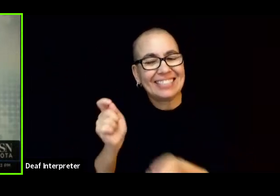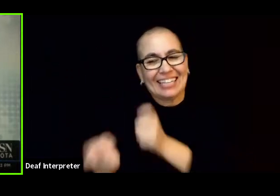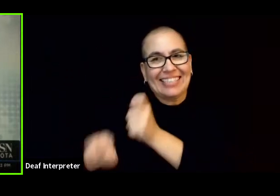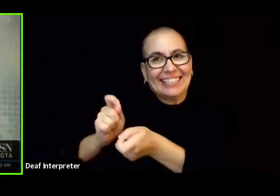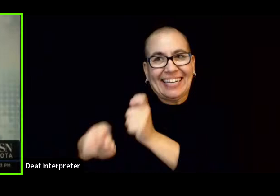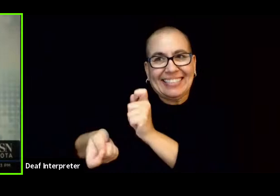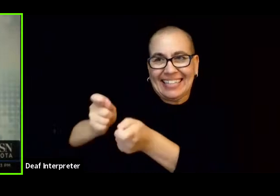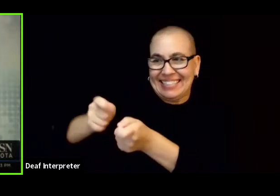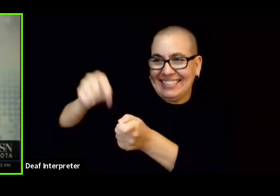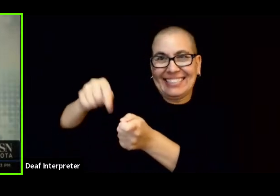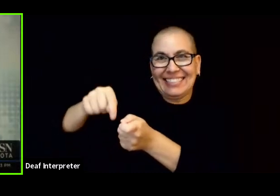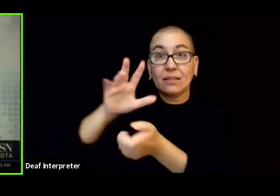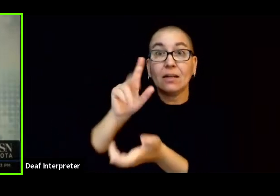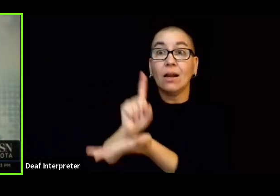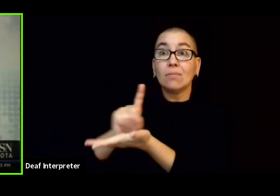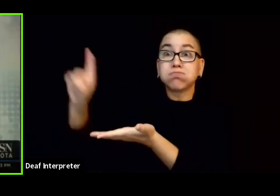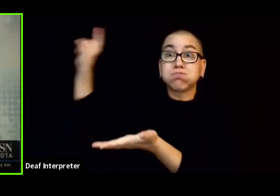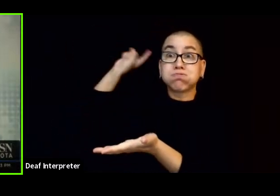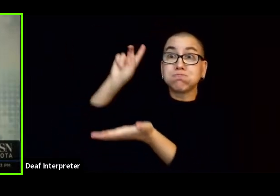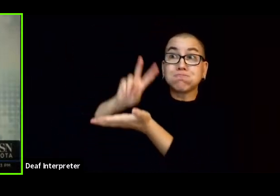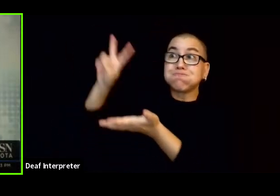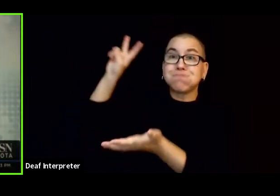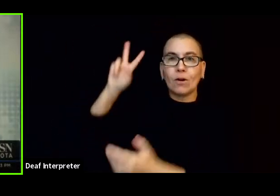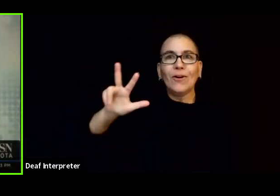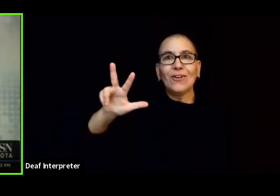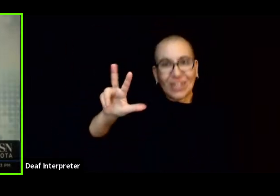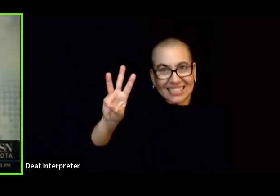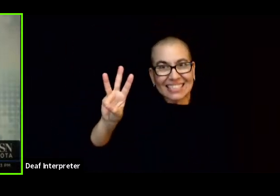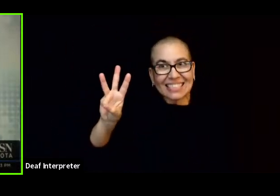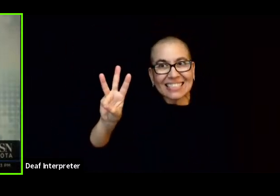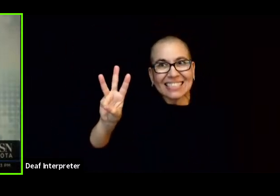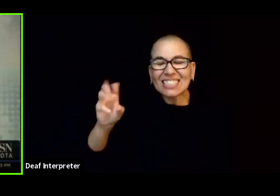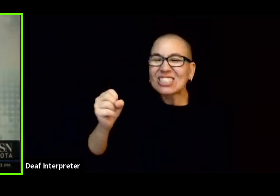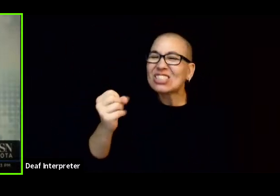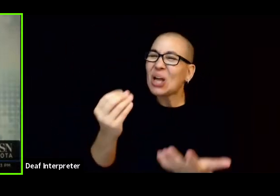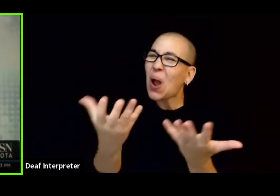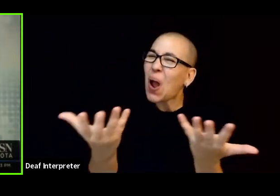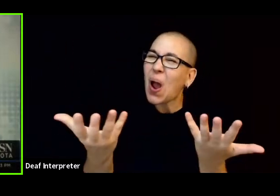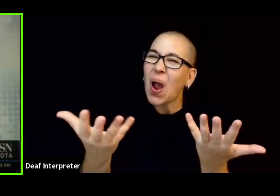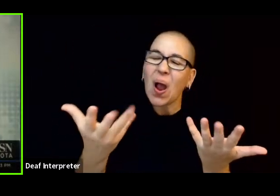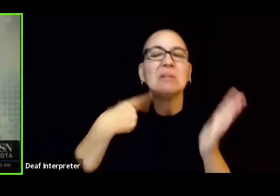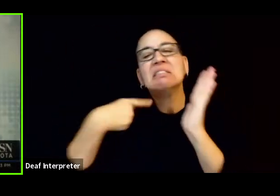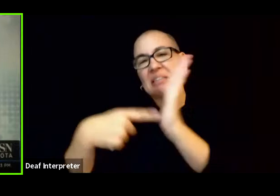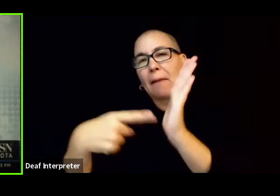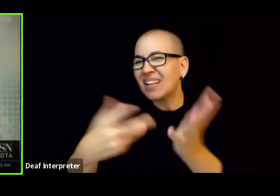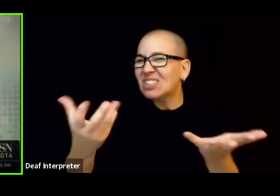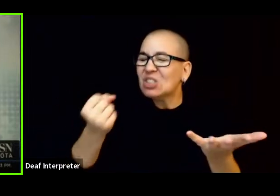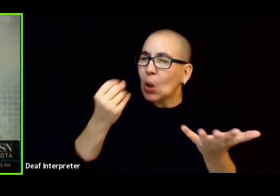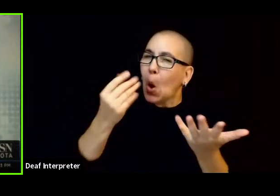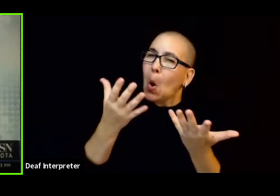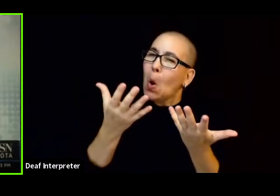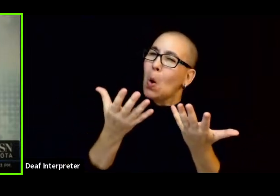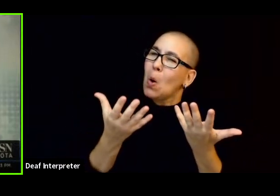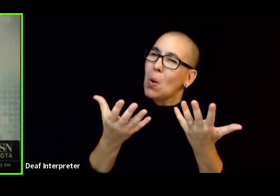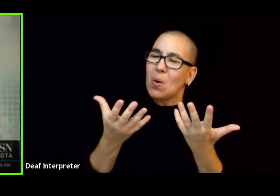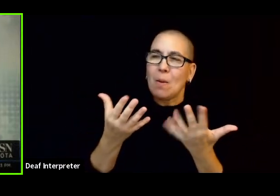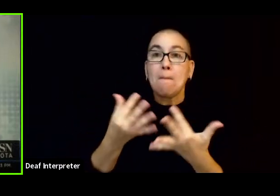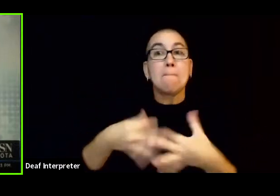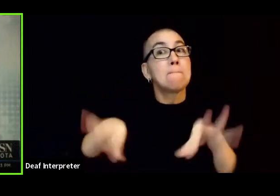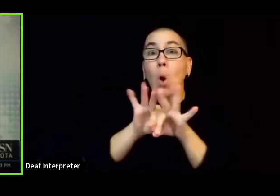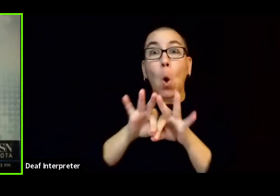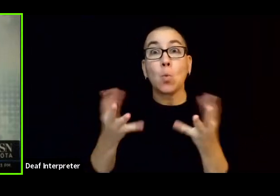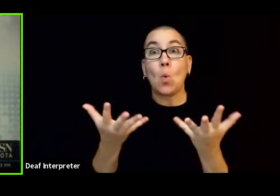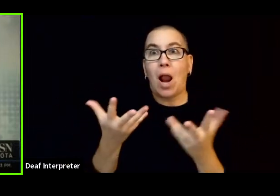metro hospitals, as an example. So yes, it's very important that we keep an eye on these metrics, that we be very,